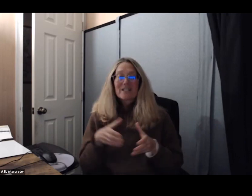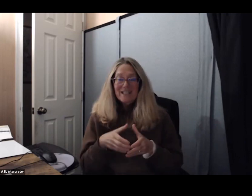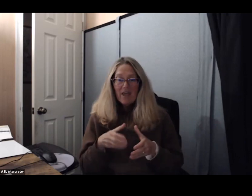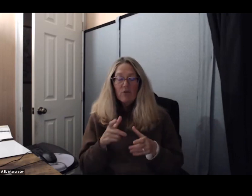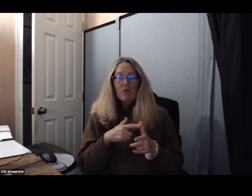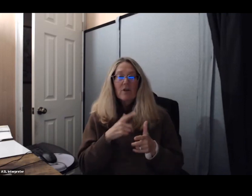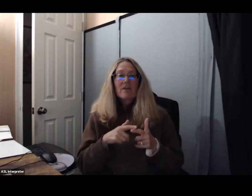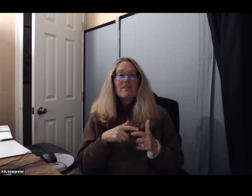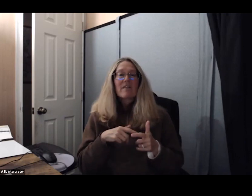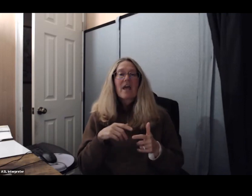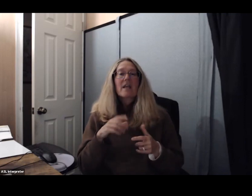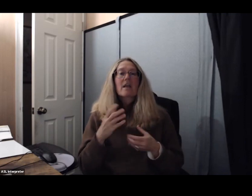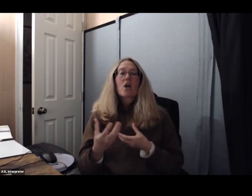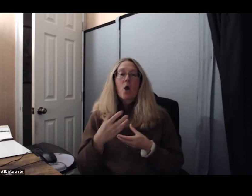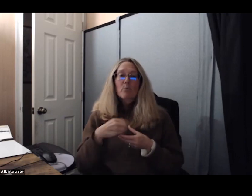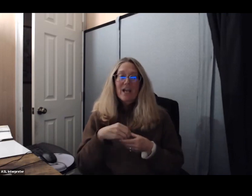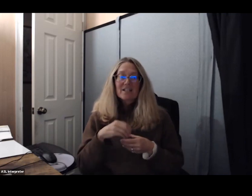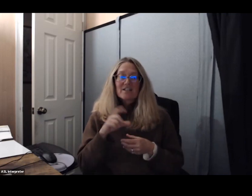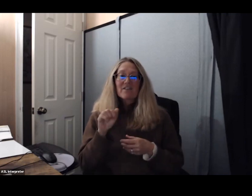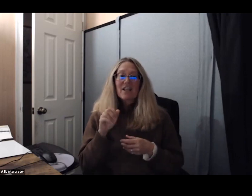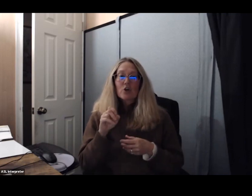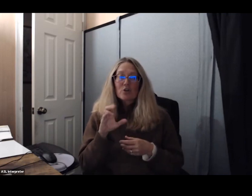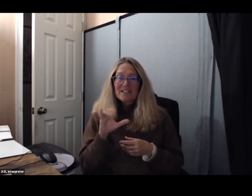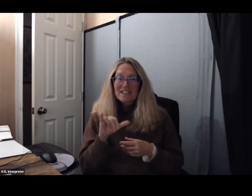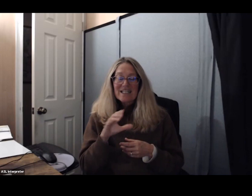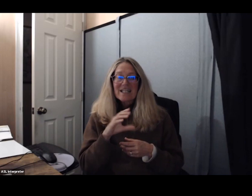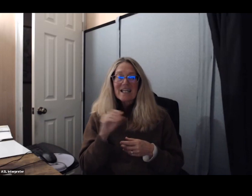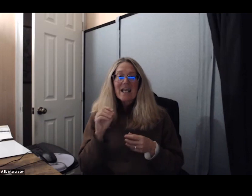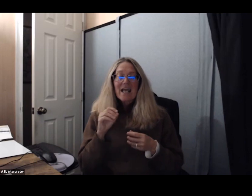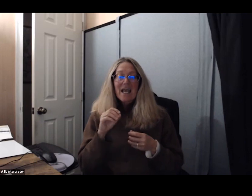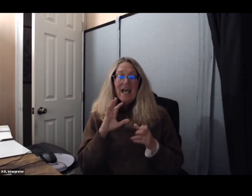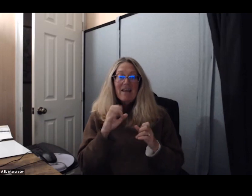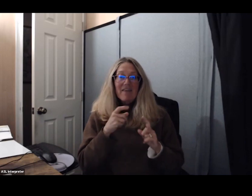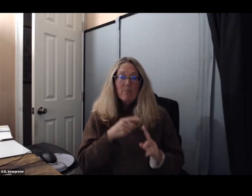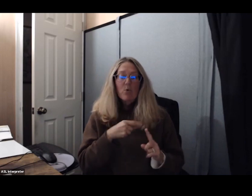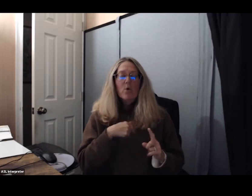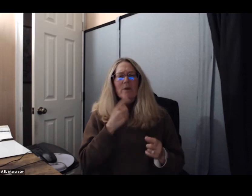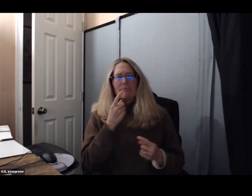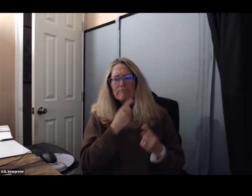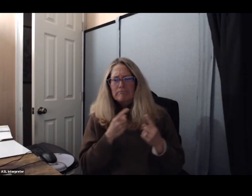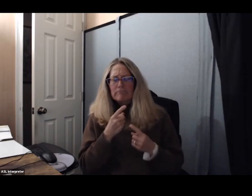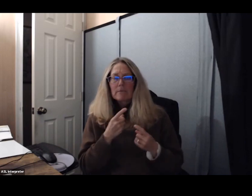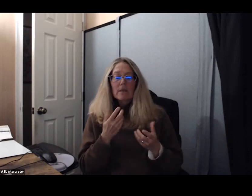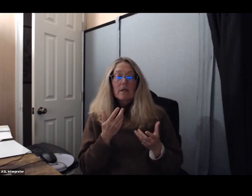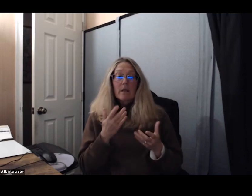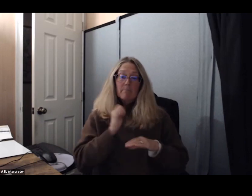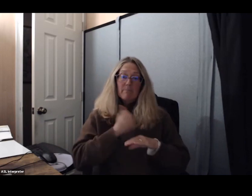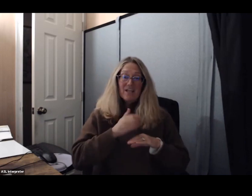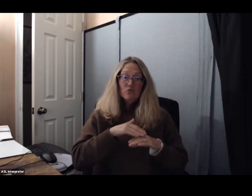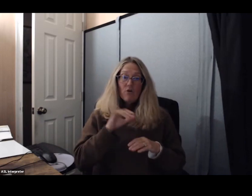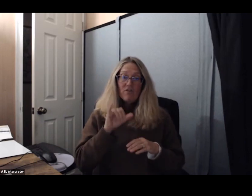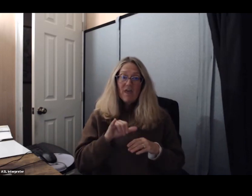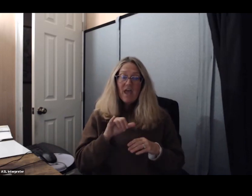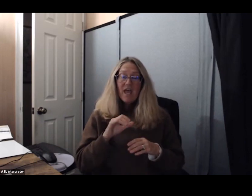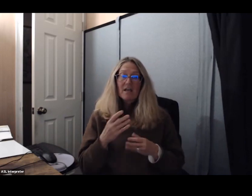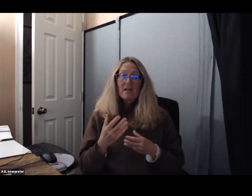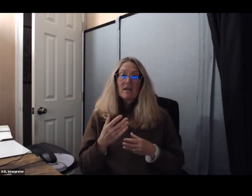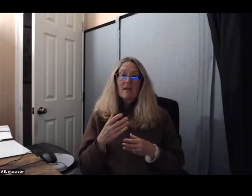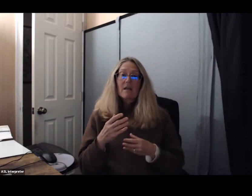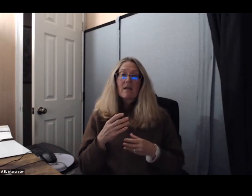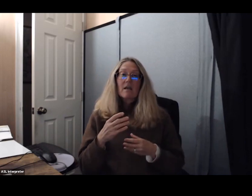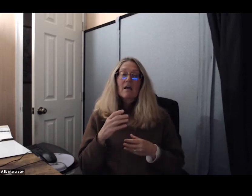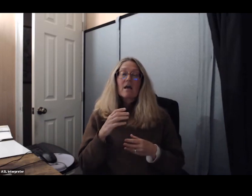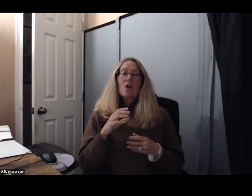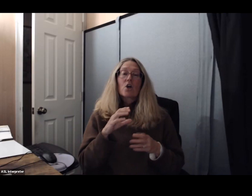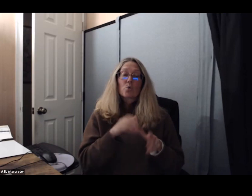bring you the comprehensive literacy report, I'd like to propose that at that point, we sort of think about, Right. so based on that comprehensive literacy report, what we